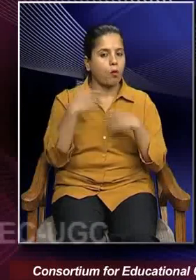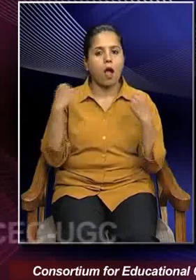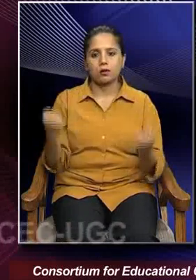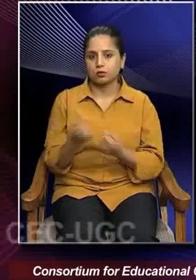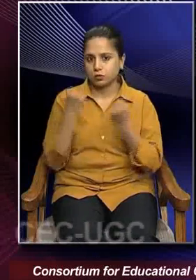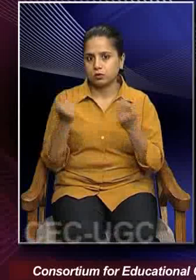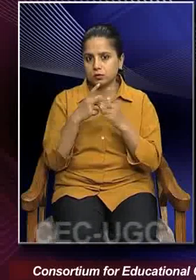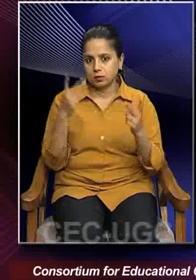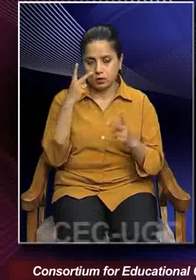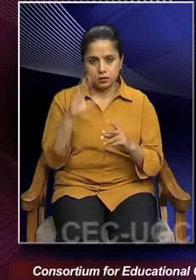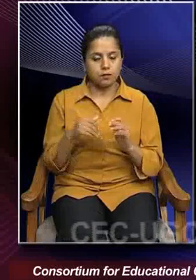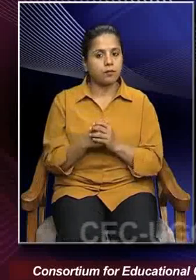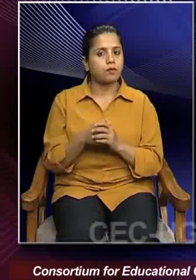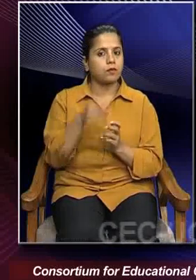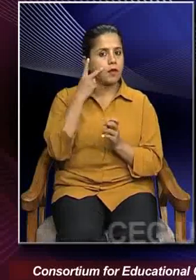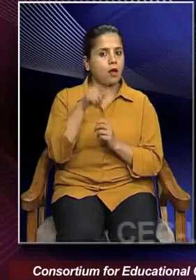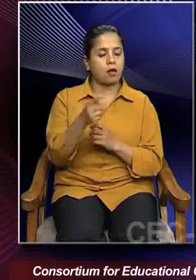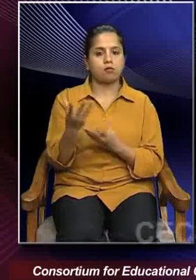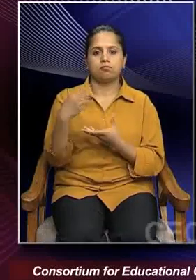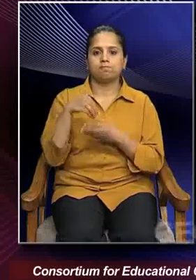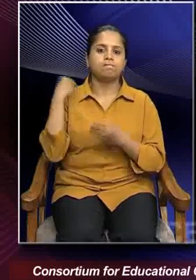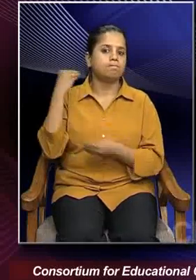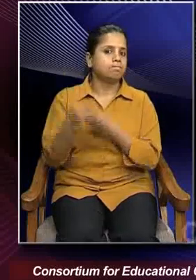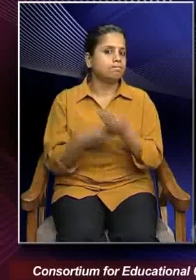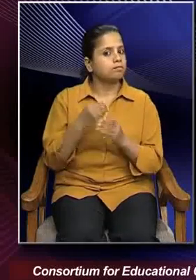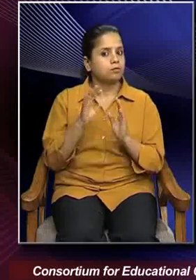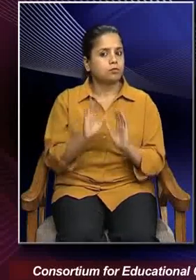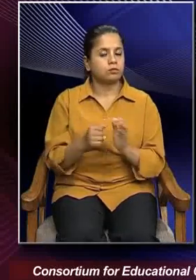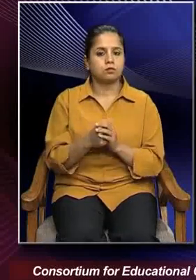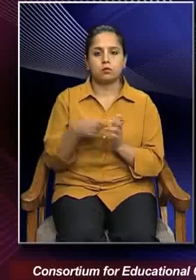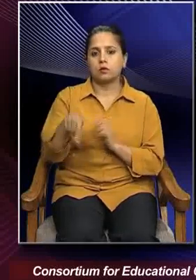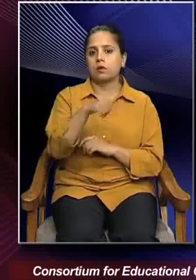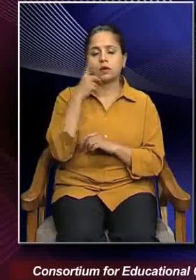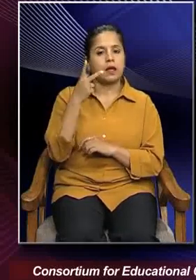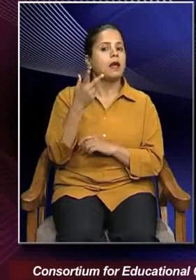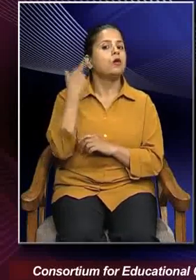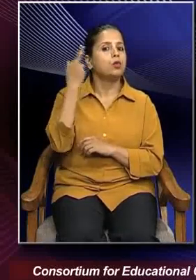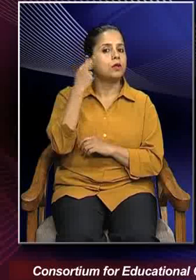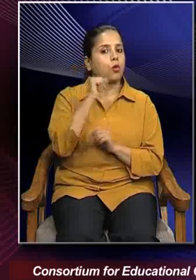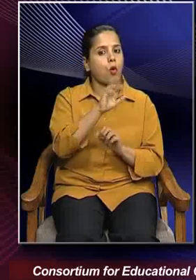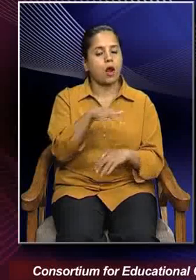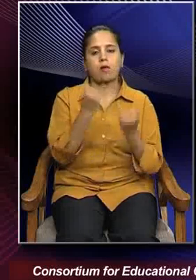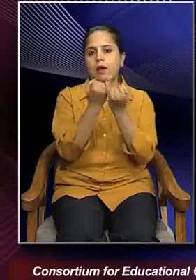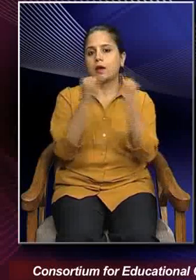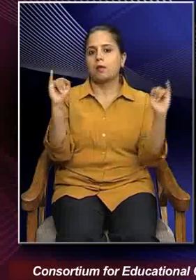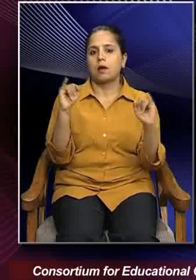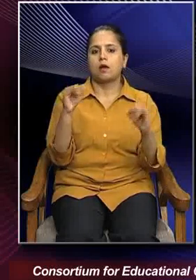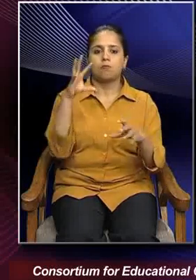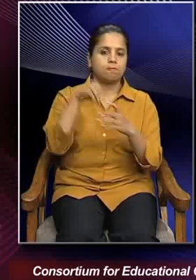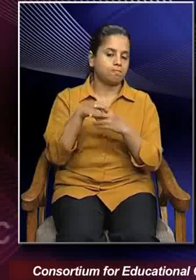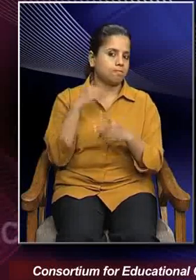actions that it inheres, and therefore it has a independent existence of its